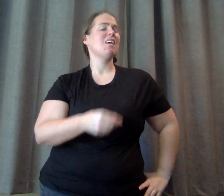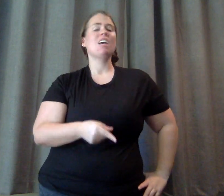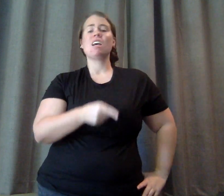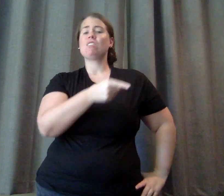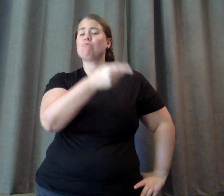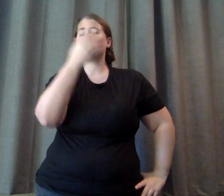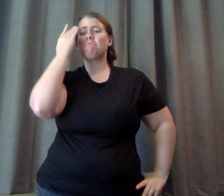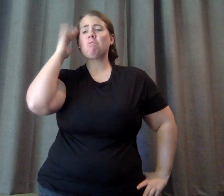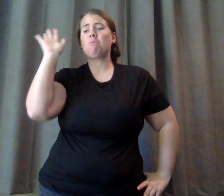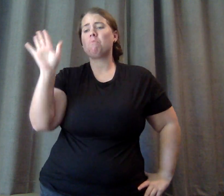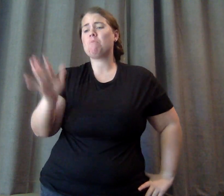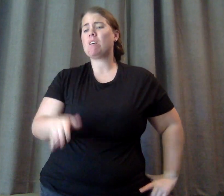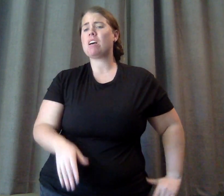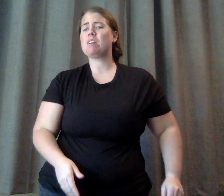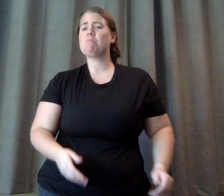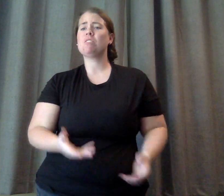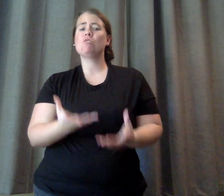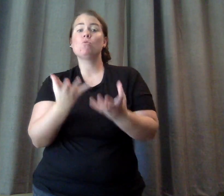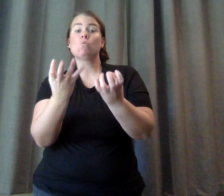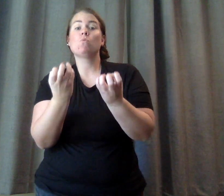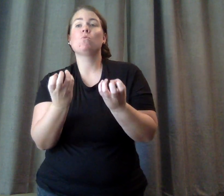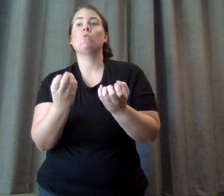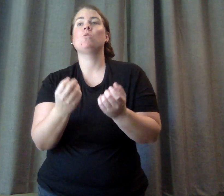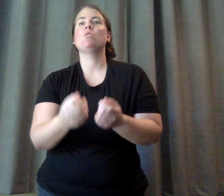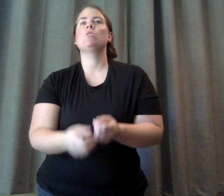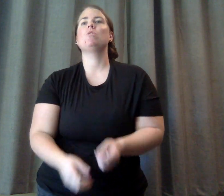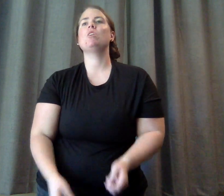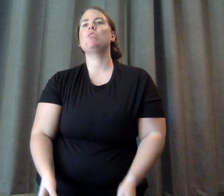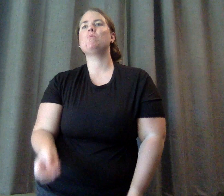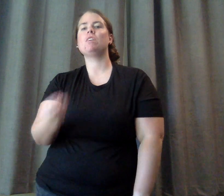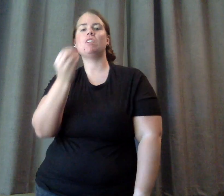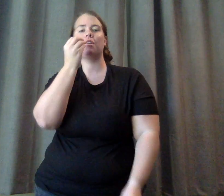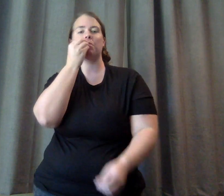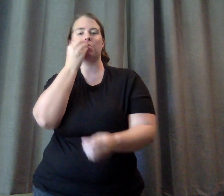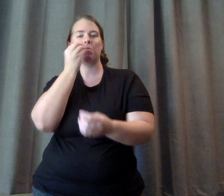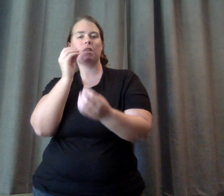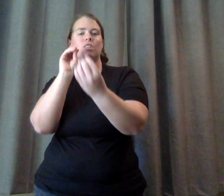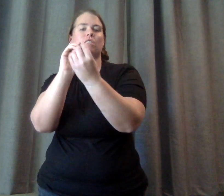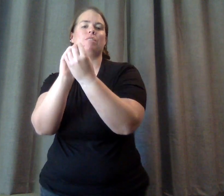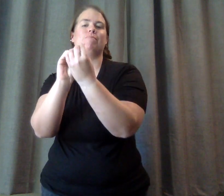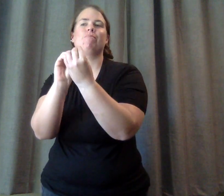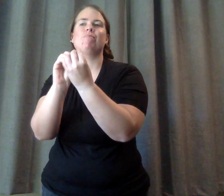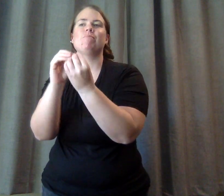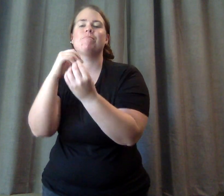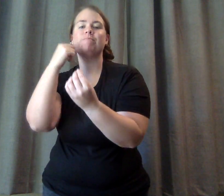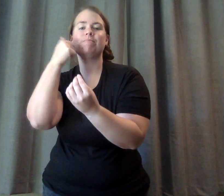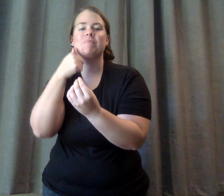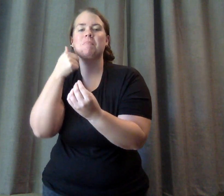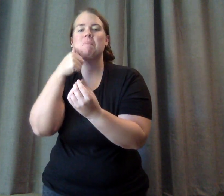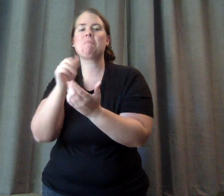And you don't know why, but you're dying to try. You wanna kiss the girl.